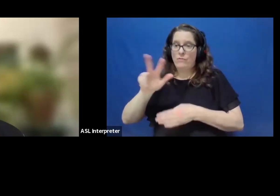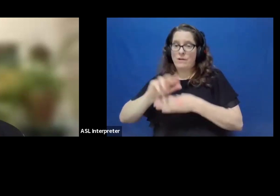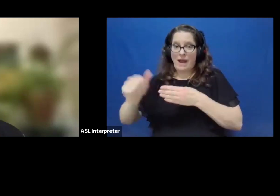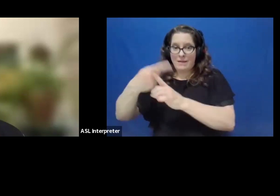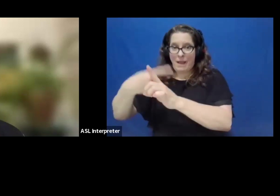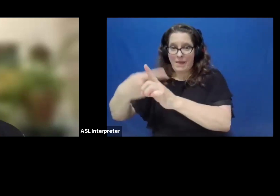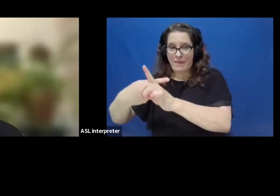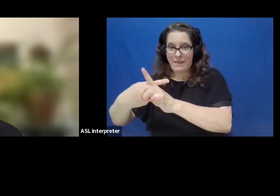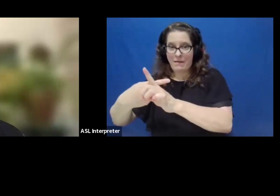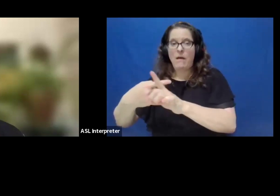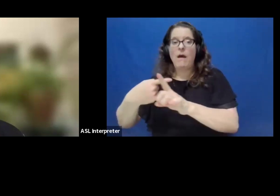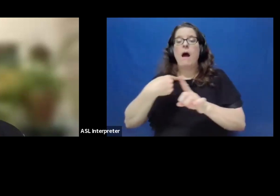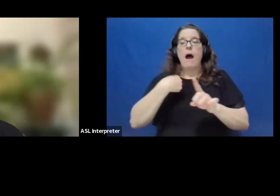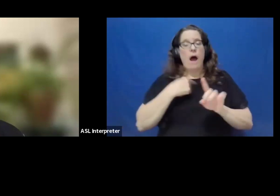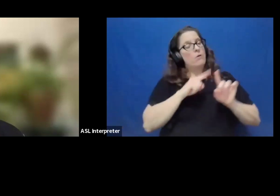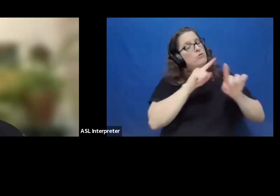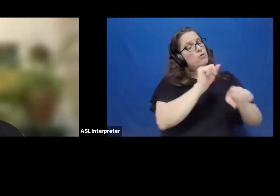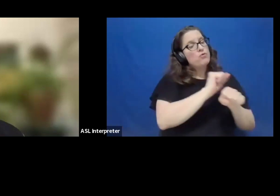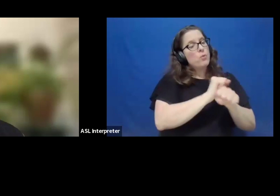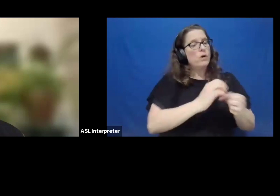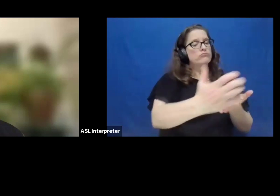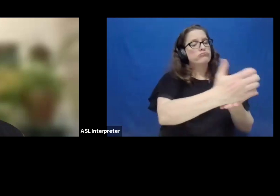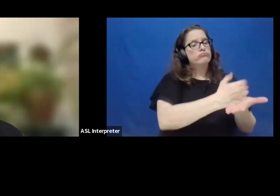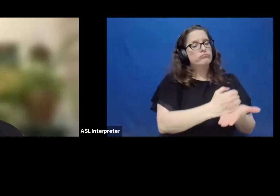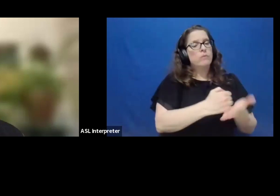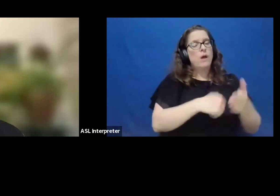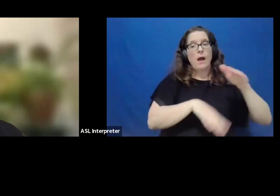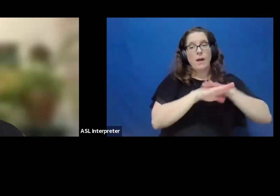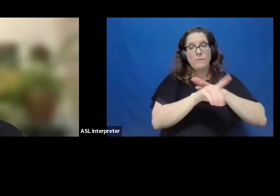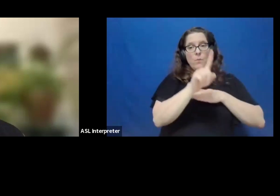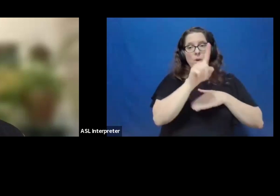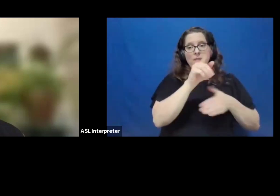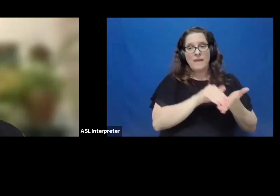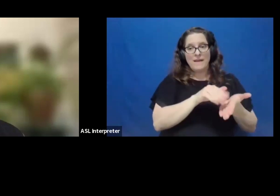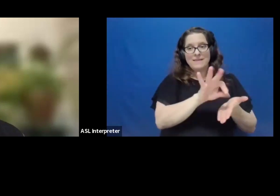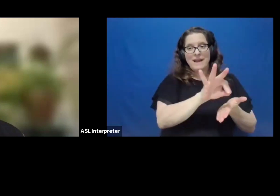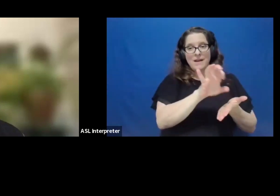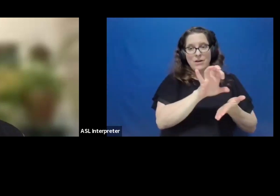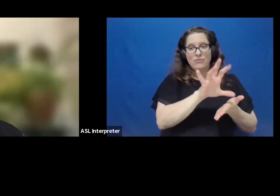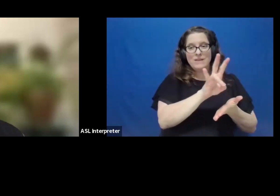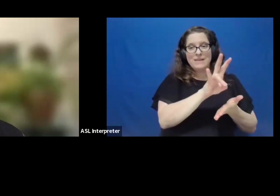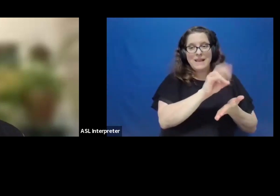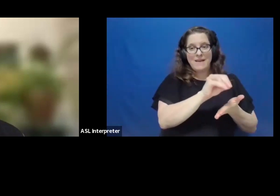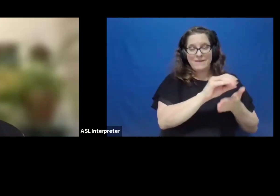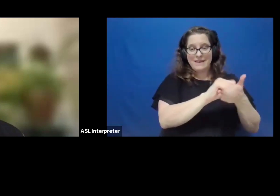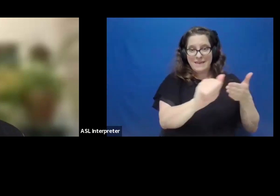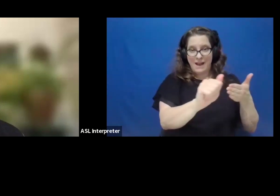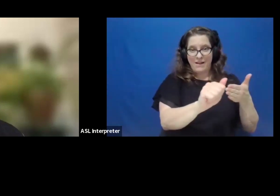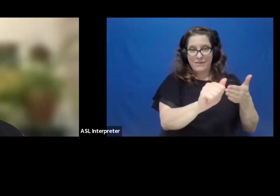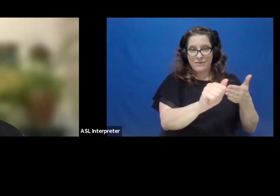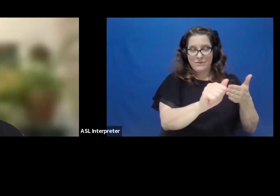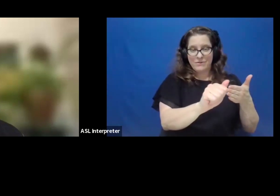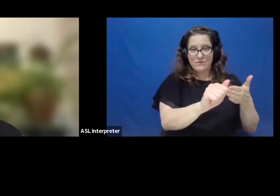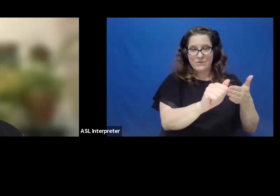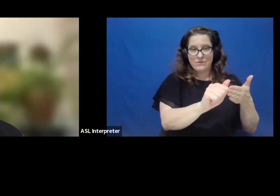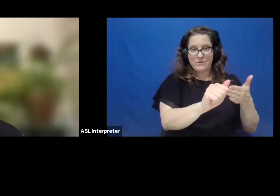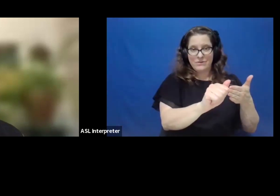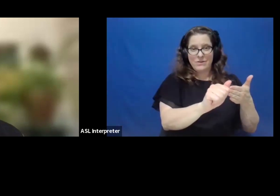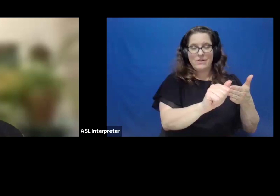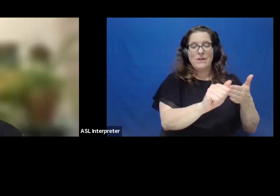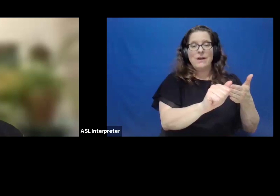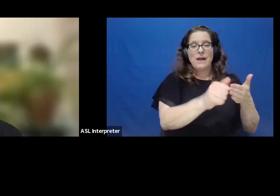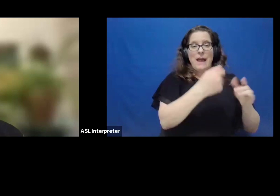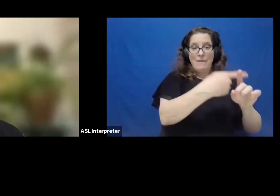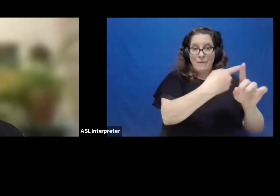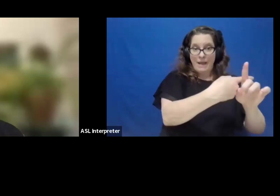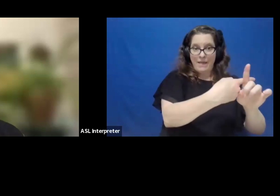$1,970 a month in gross wages and still get at least $1 of